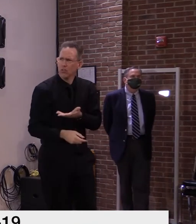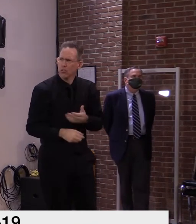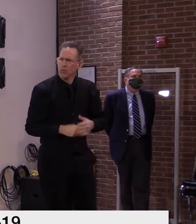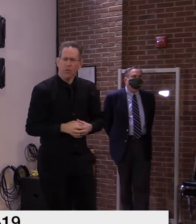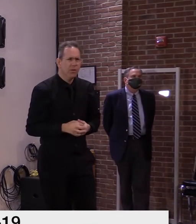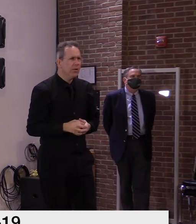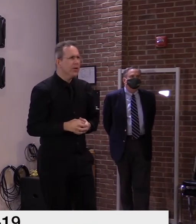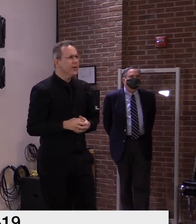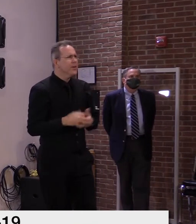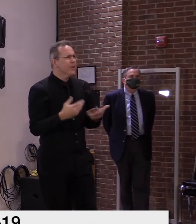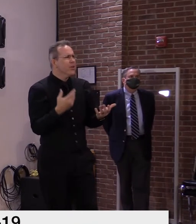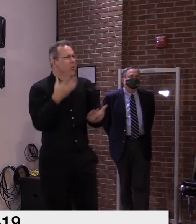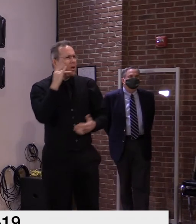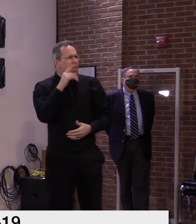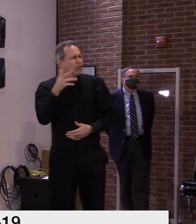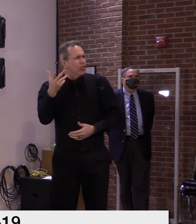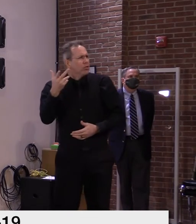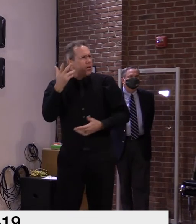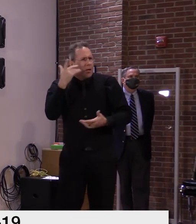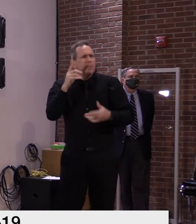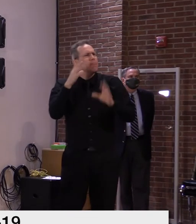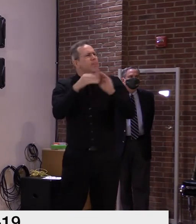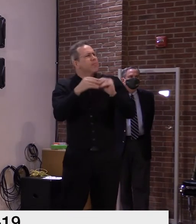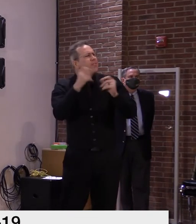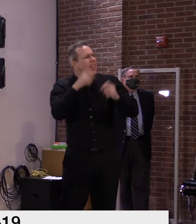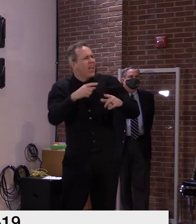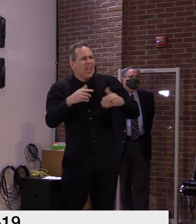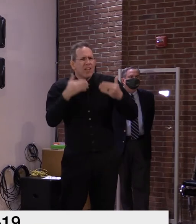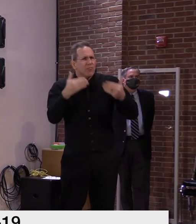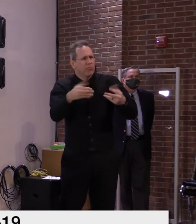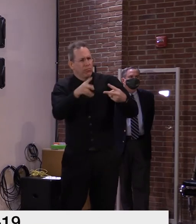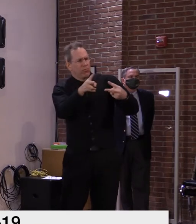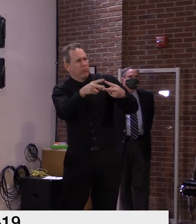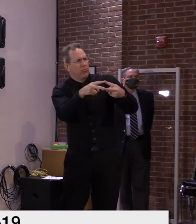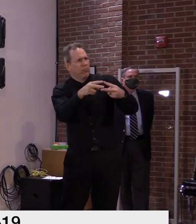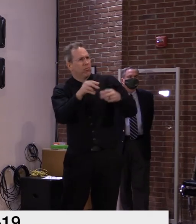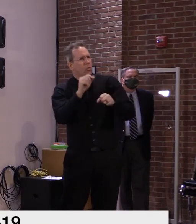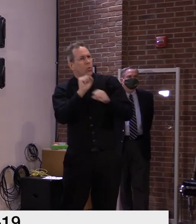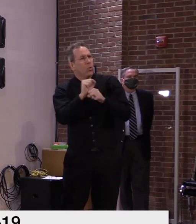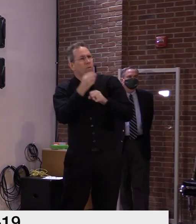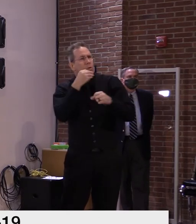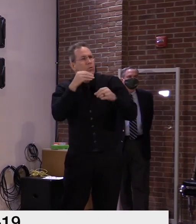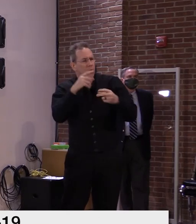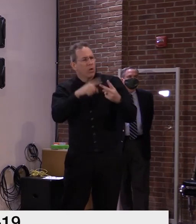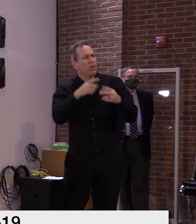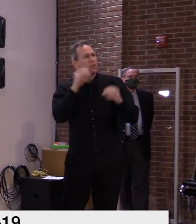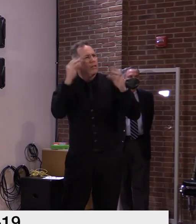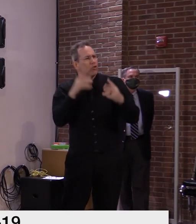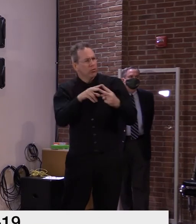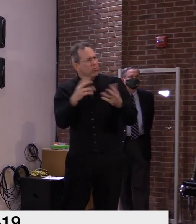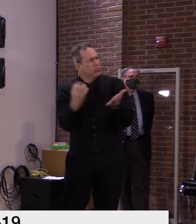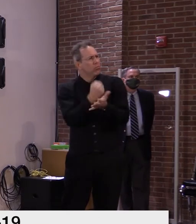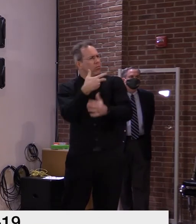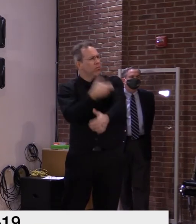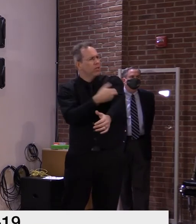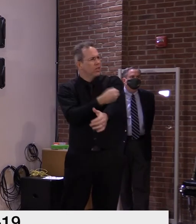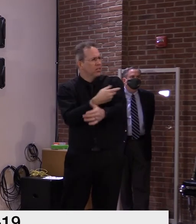think everybody seems to be pretty strongly in agreement that they ought to be the next group. And I'm just amazed